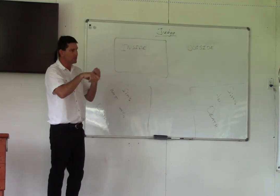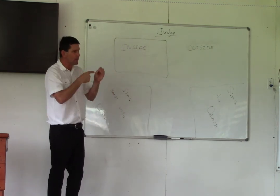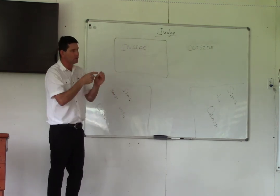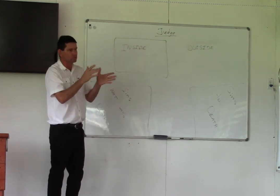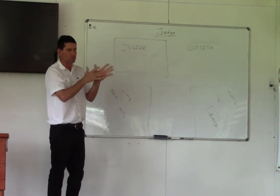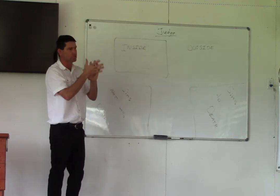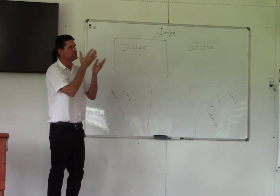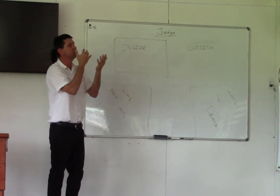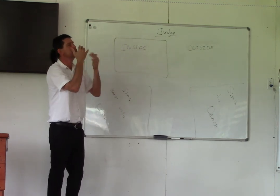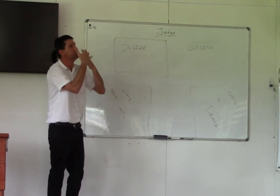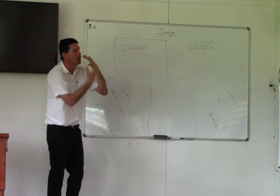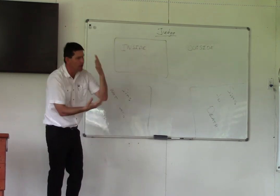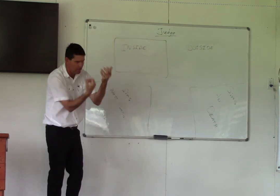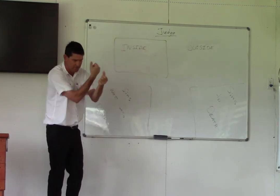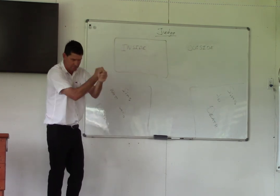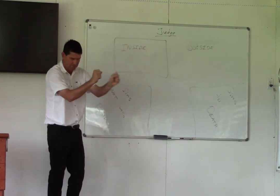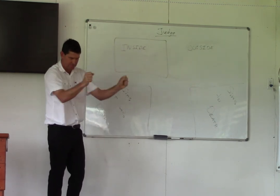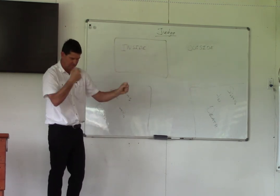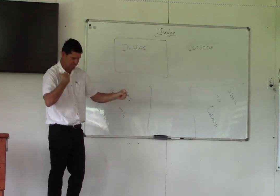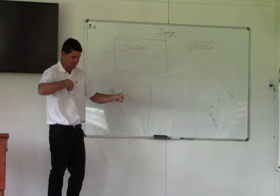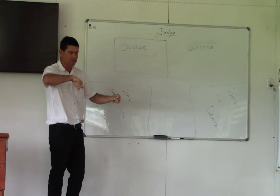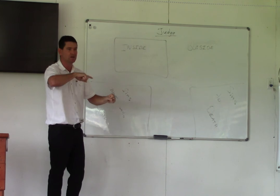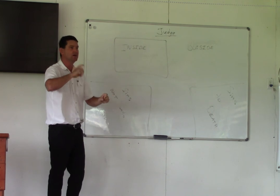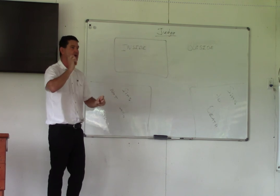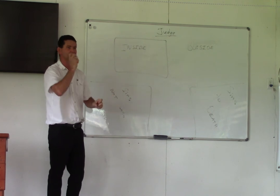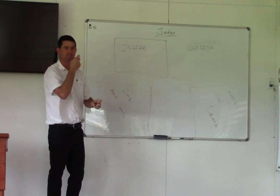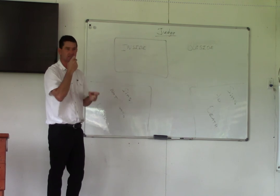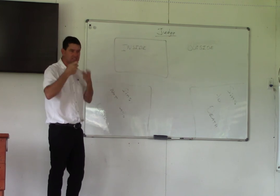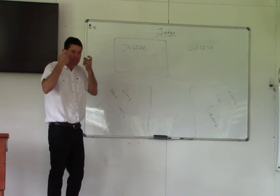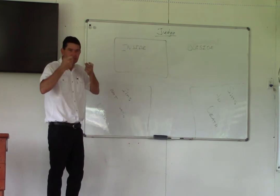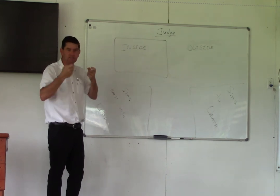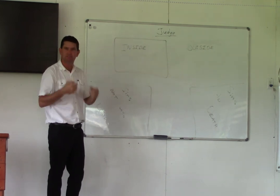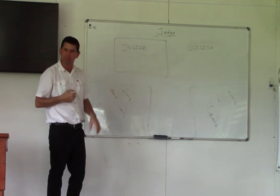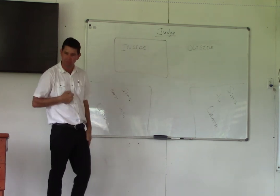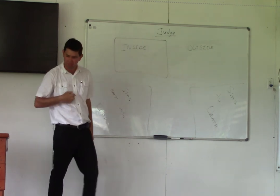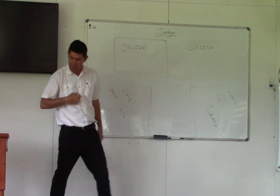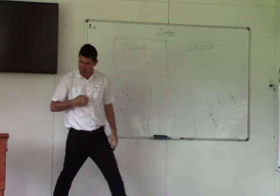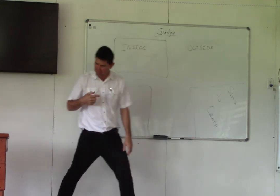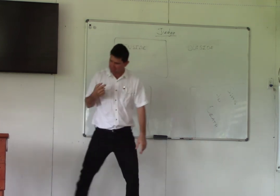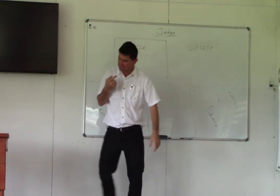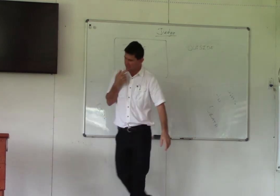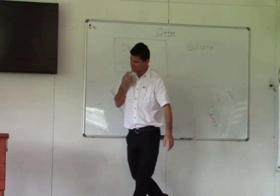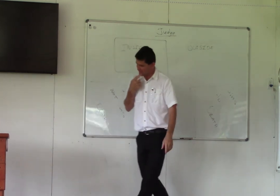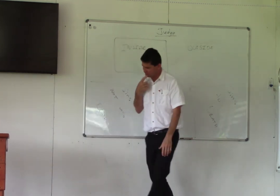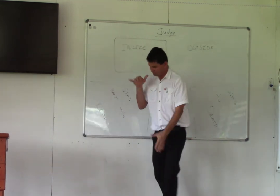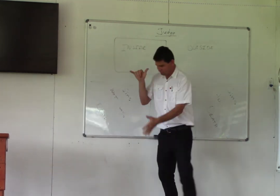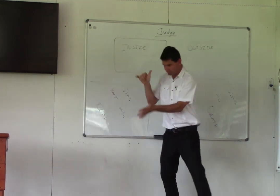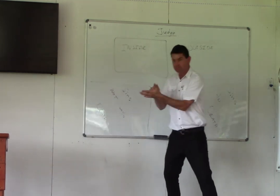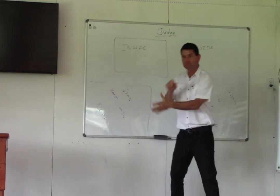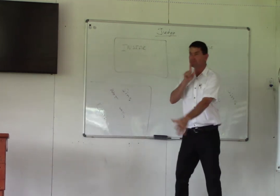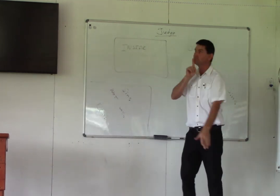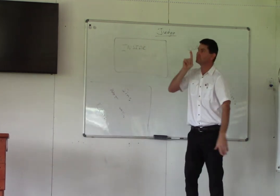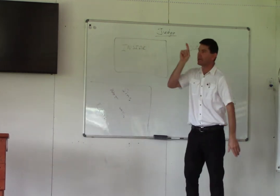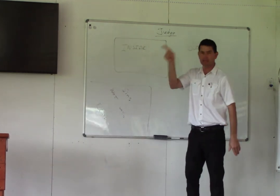about Jesus' blood, sin, or sins. I said, that is the